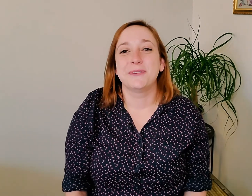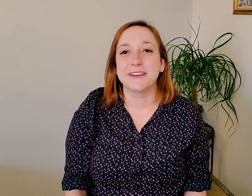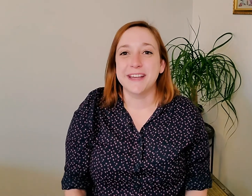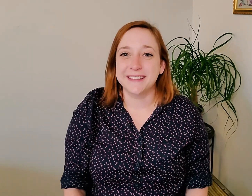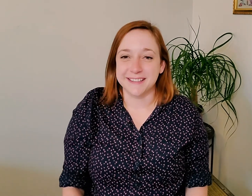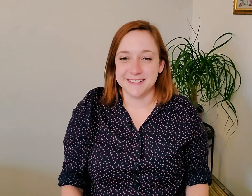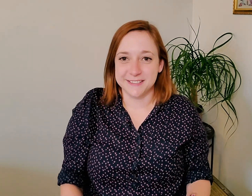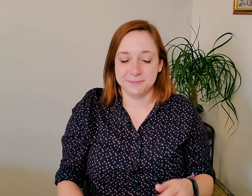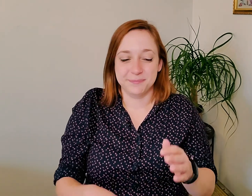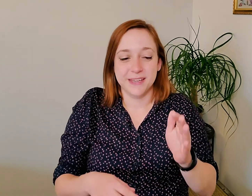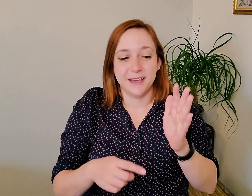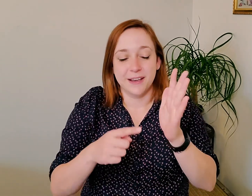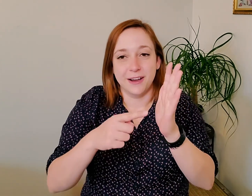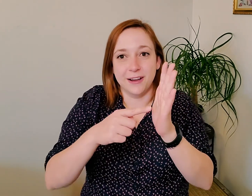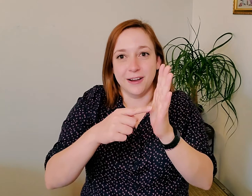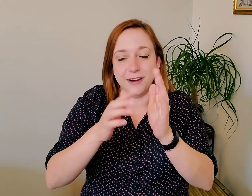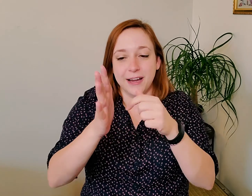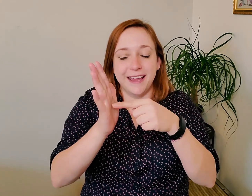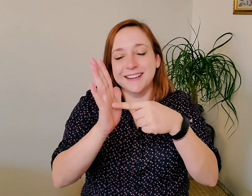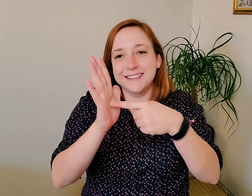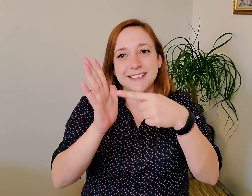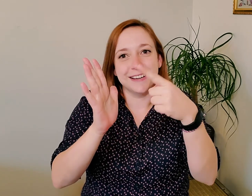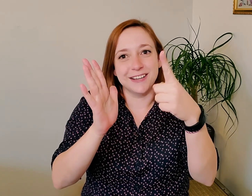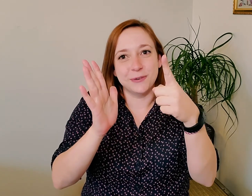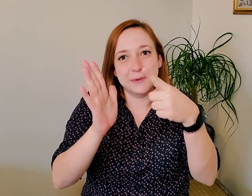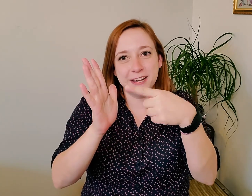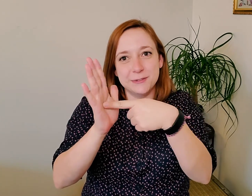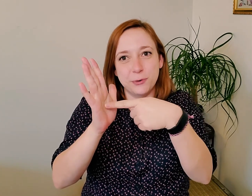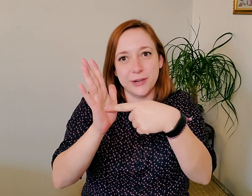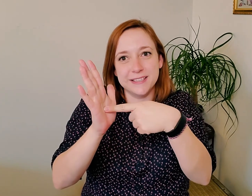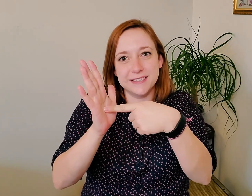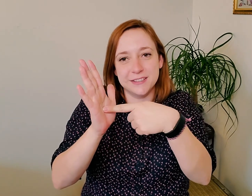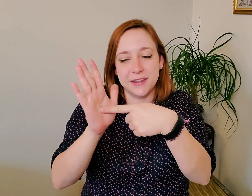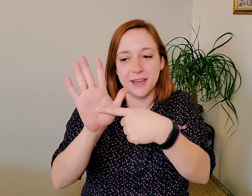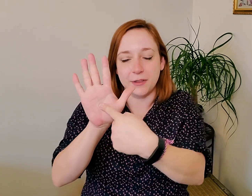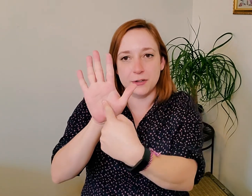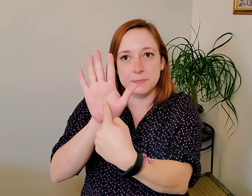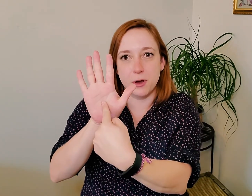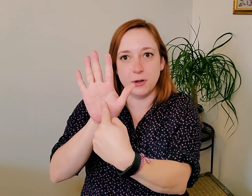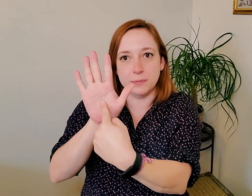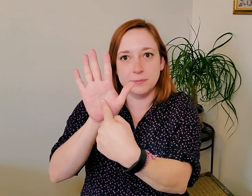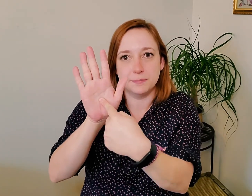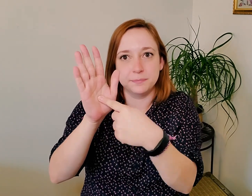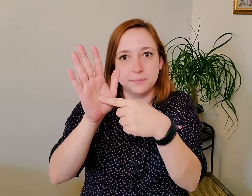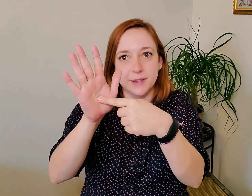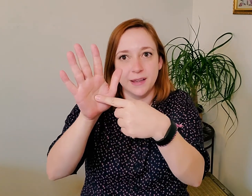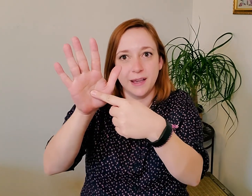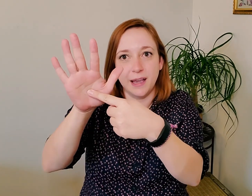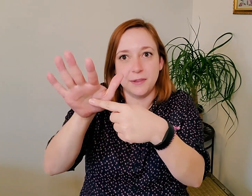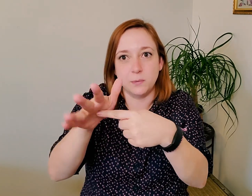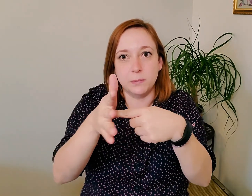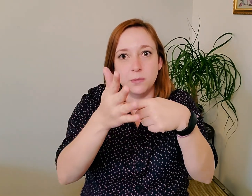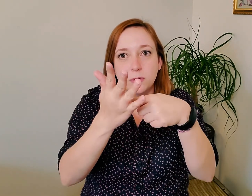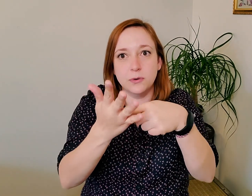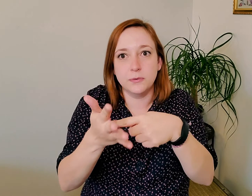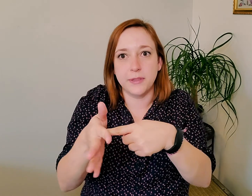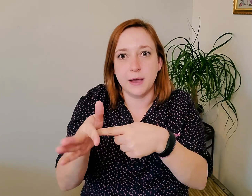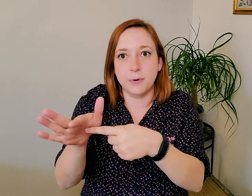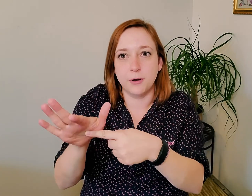like this. Our hand, one hand points to the other's palm, and then we move that